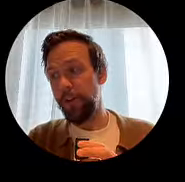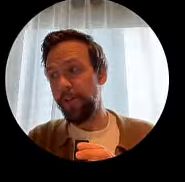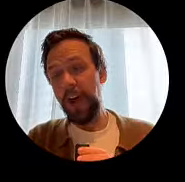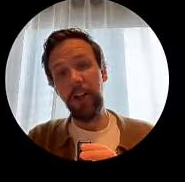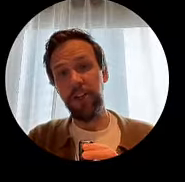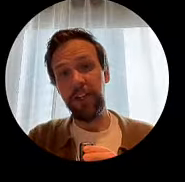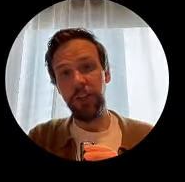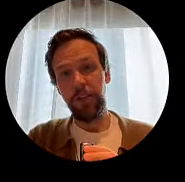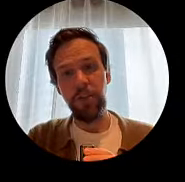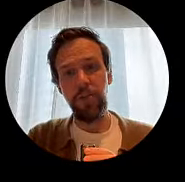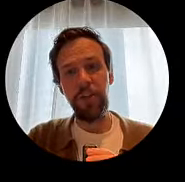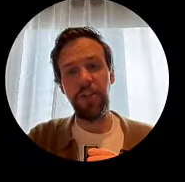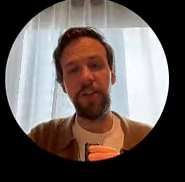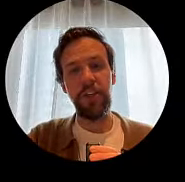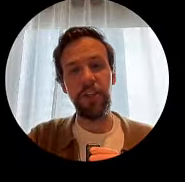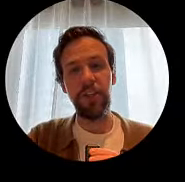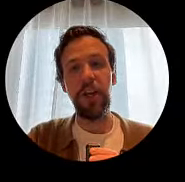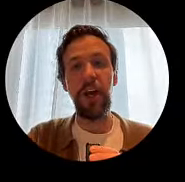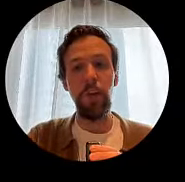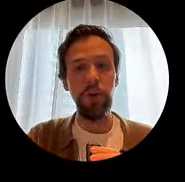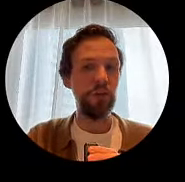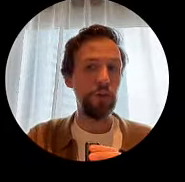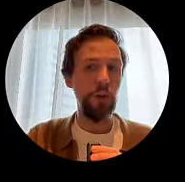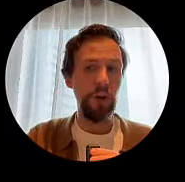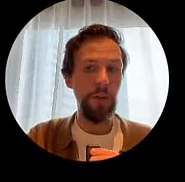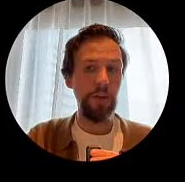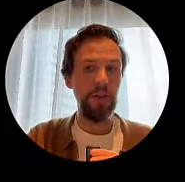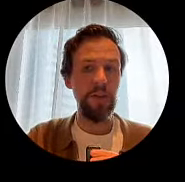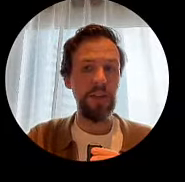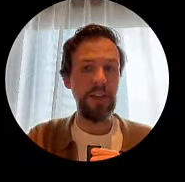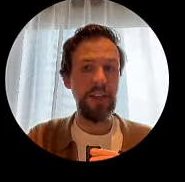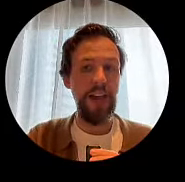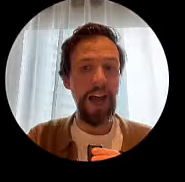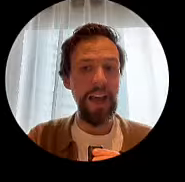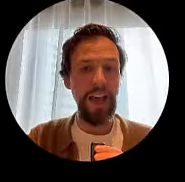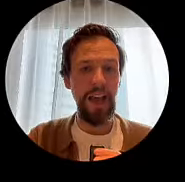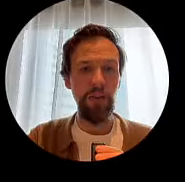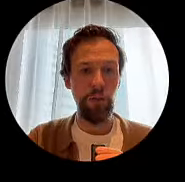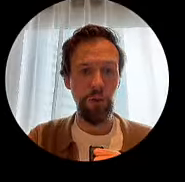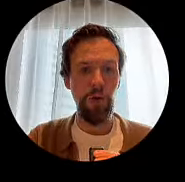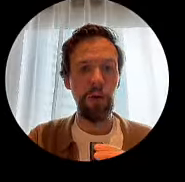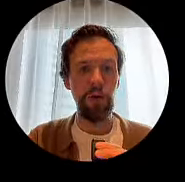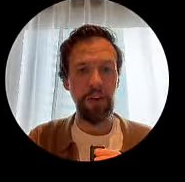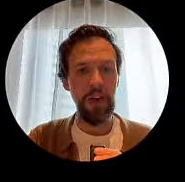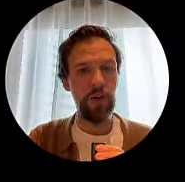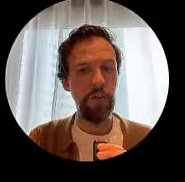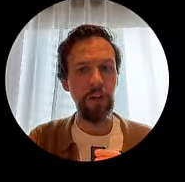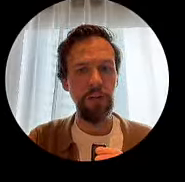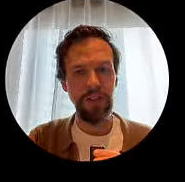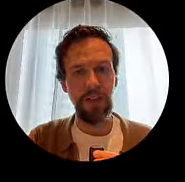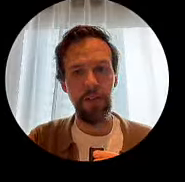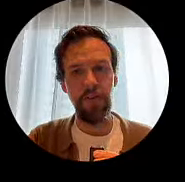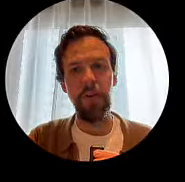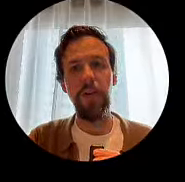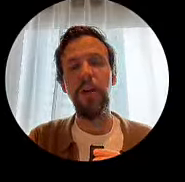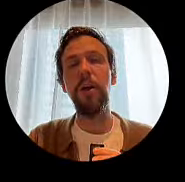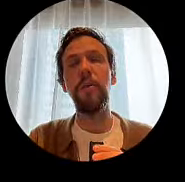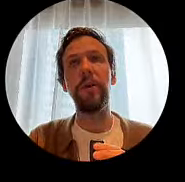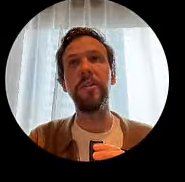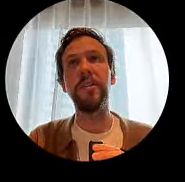And for the final section of this presentation, I want to talk about that I had to learn to care about